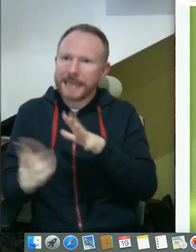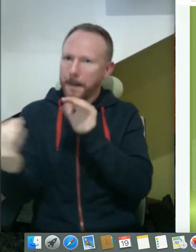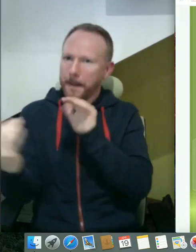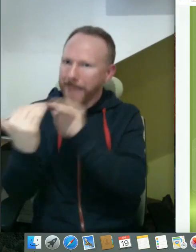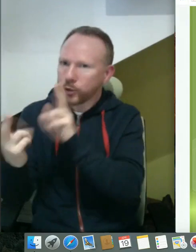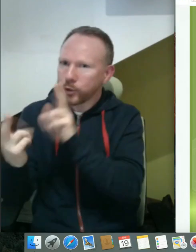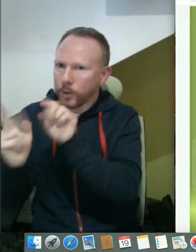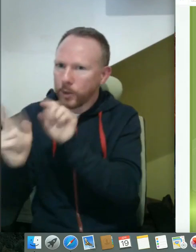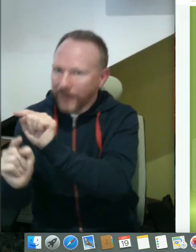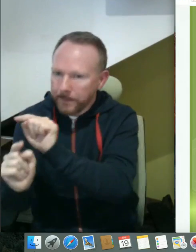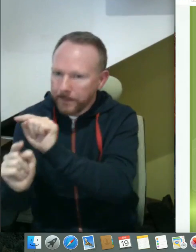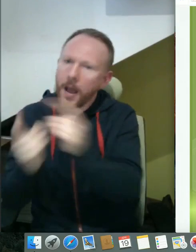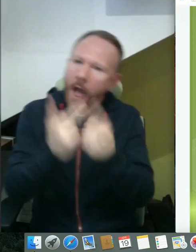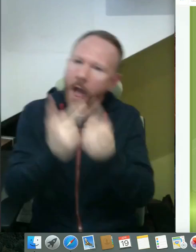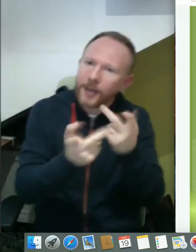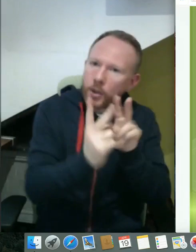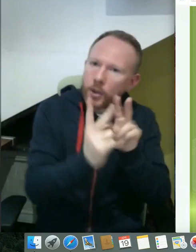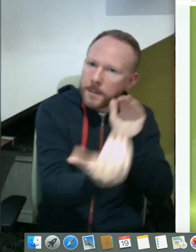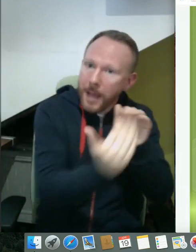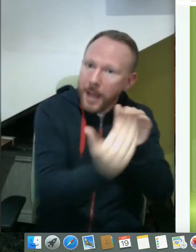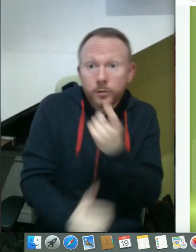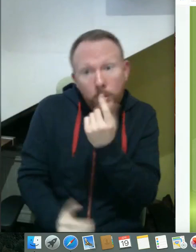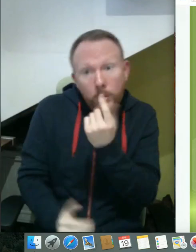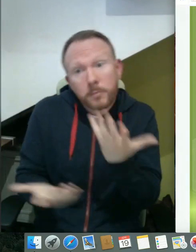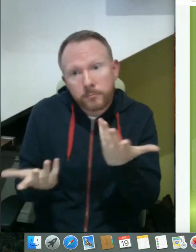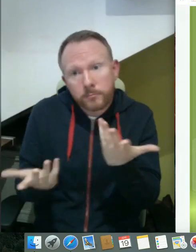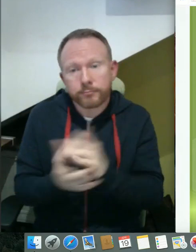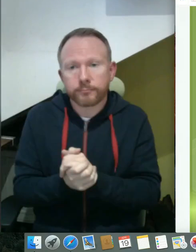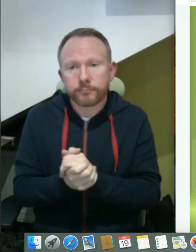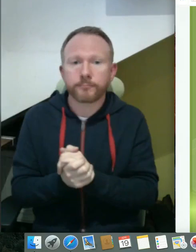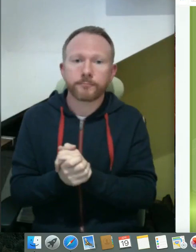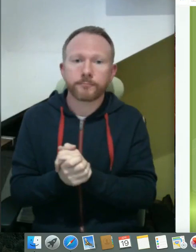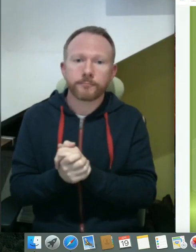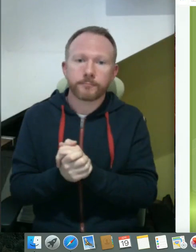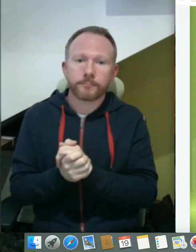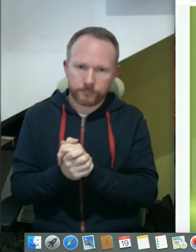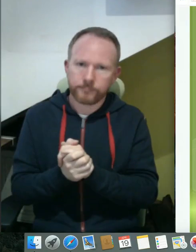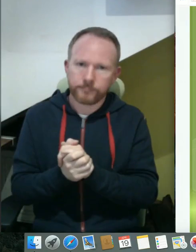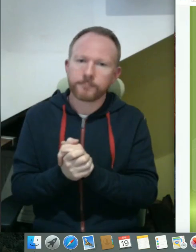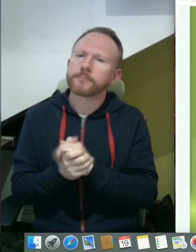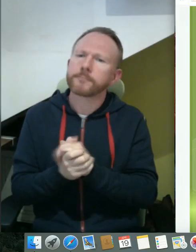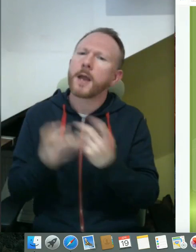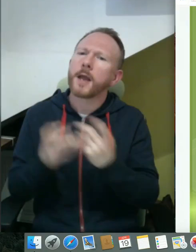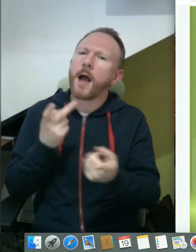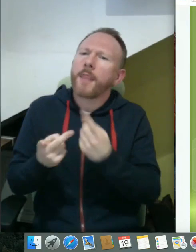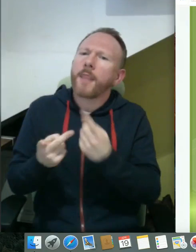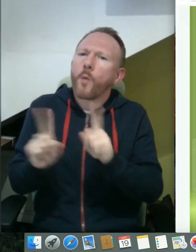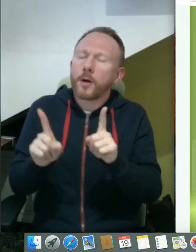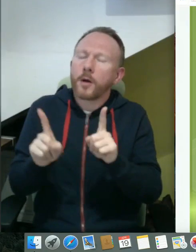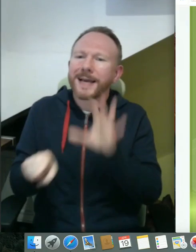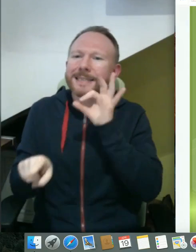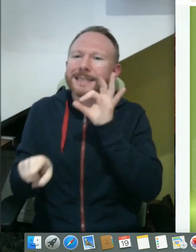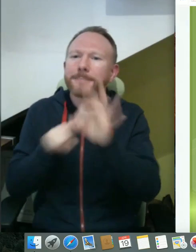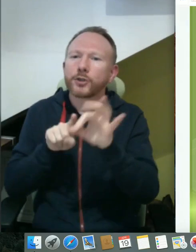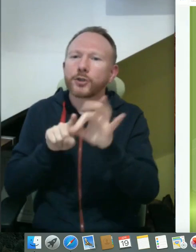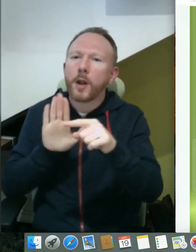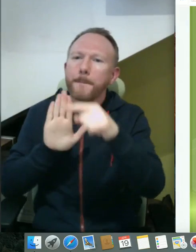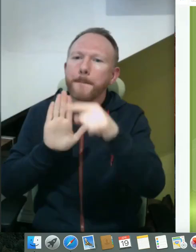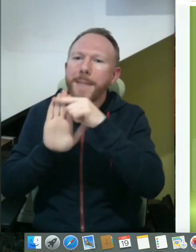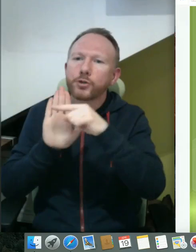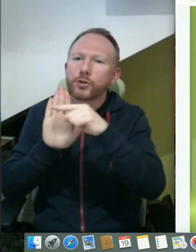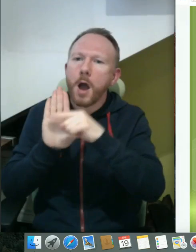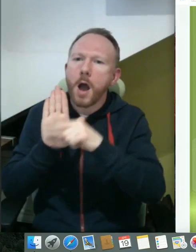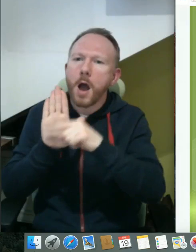appropriately supplied. Also such things as special measures. So this is circumstance where, for example, a